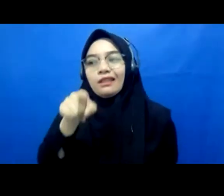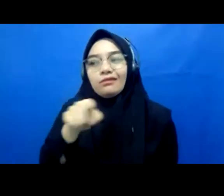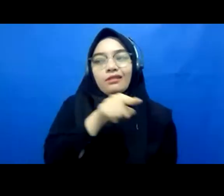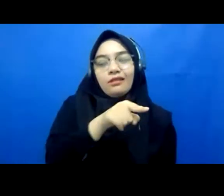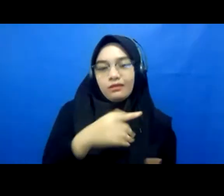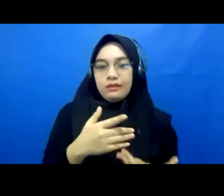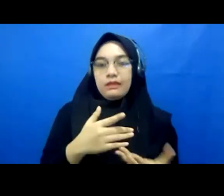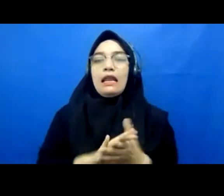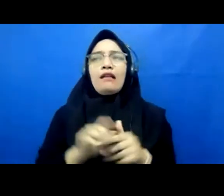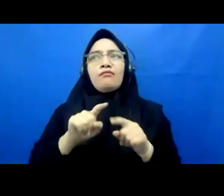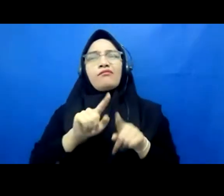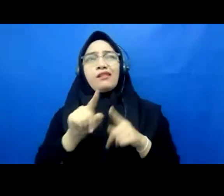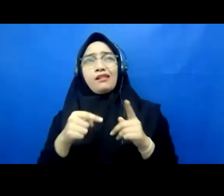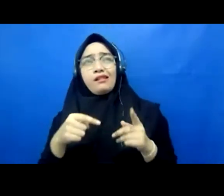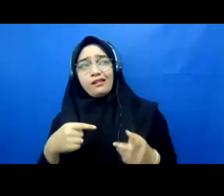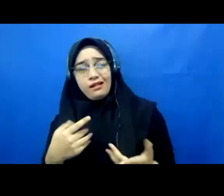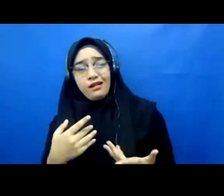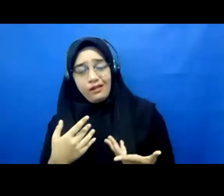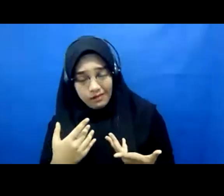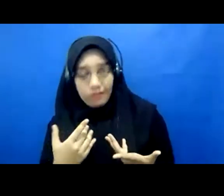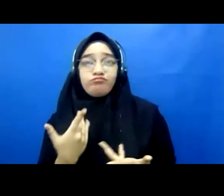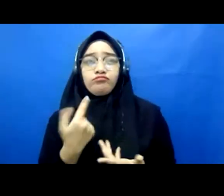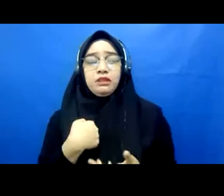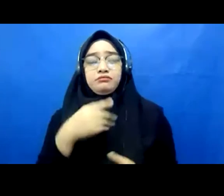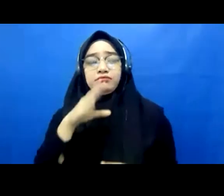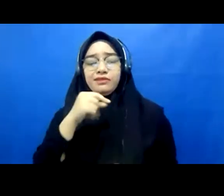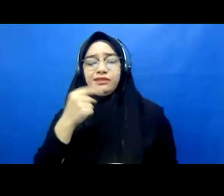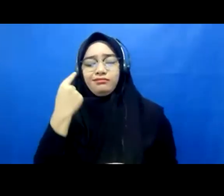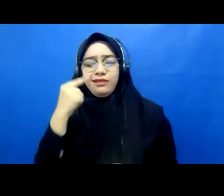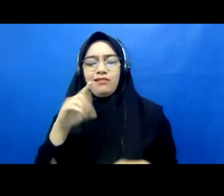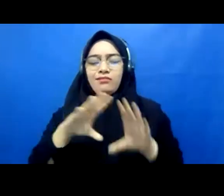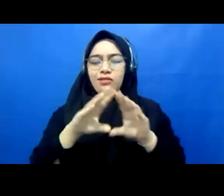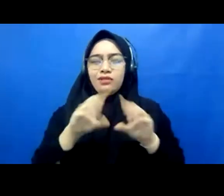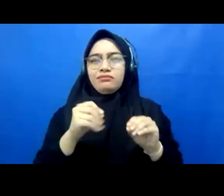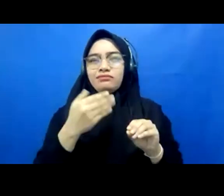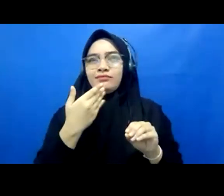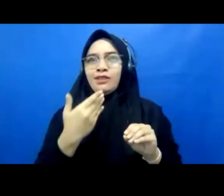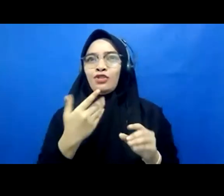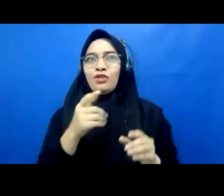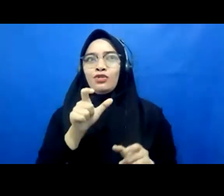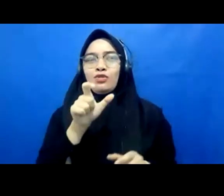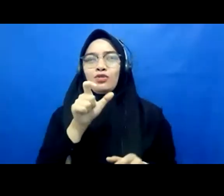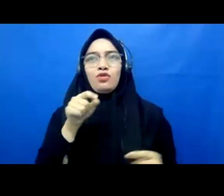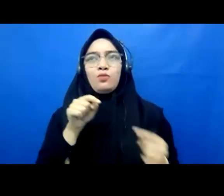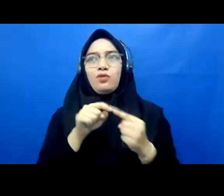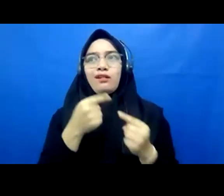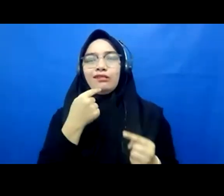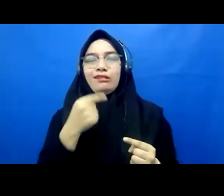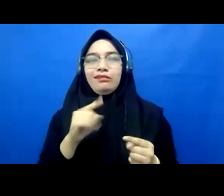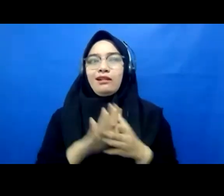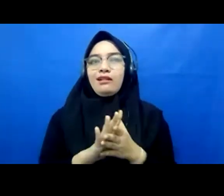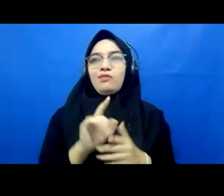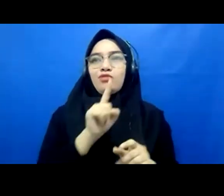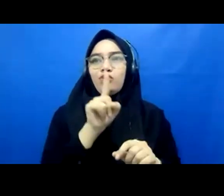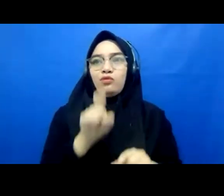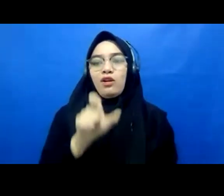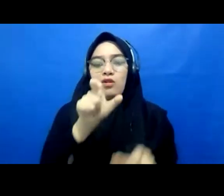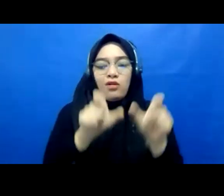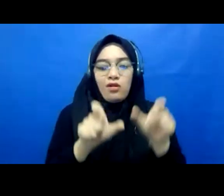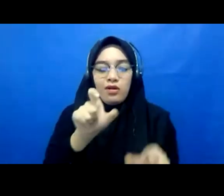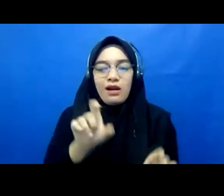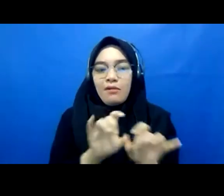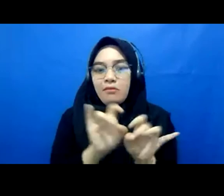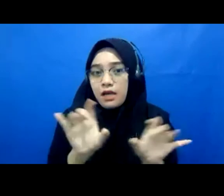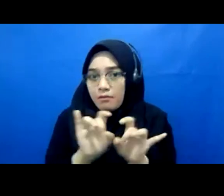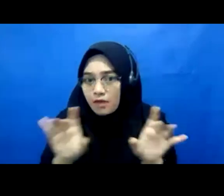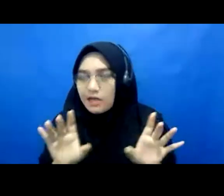able to access the job advert in the first place. That's the, you know, the main part of failure on many is